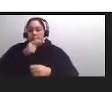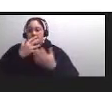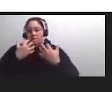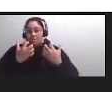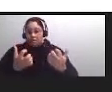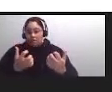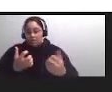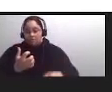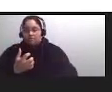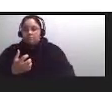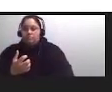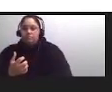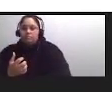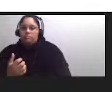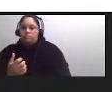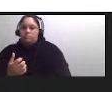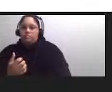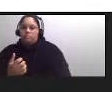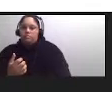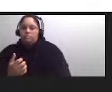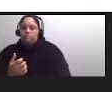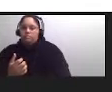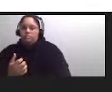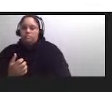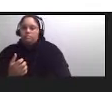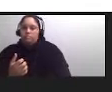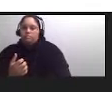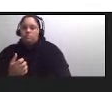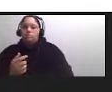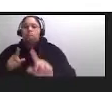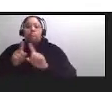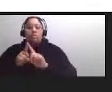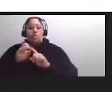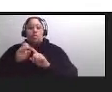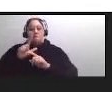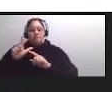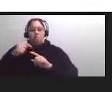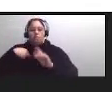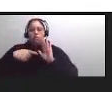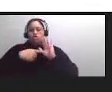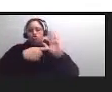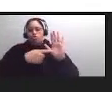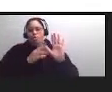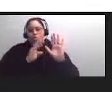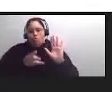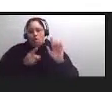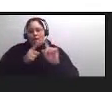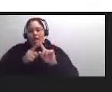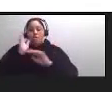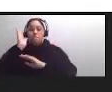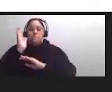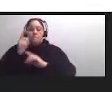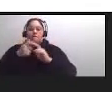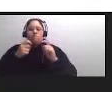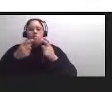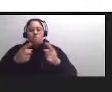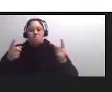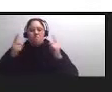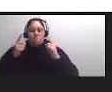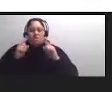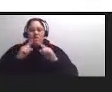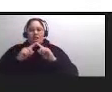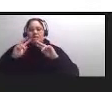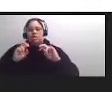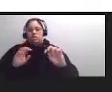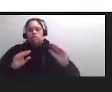hearing, and we'll present them with a copy of the bill. There would be a presentation from the department and